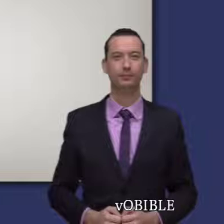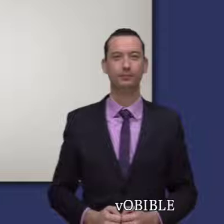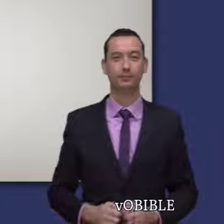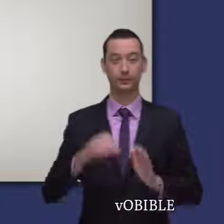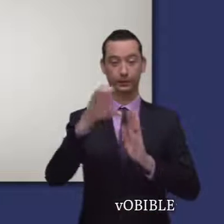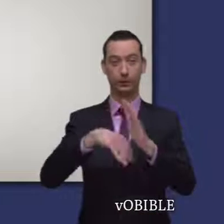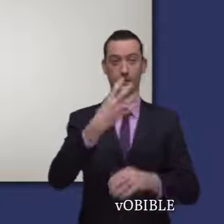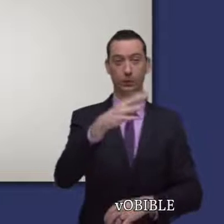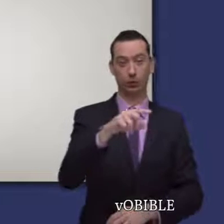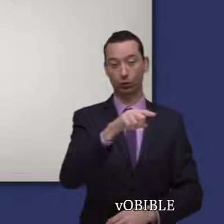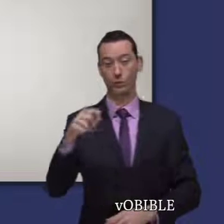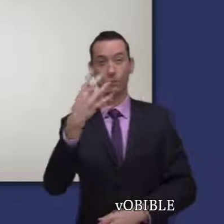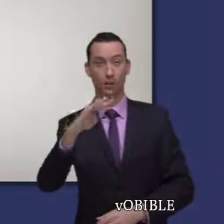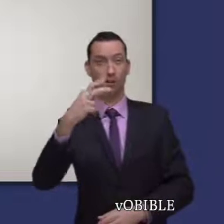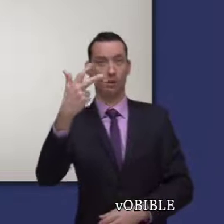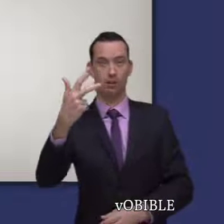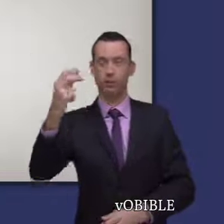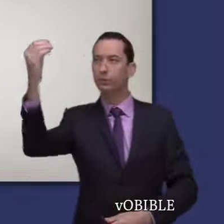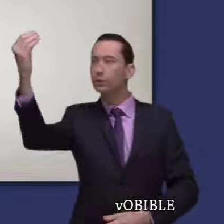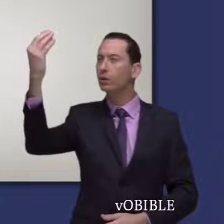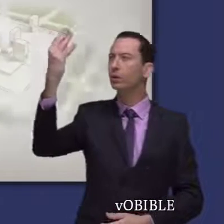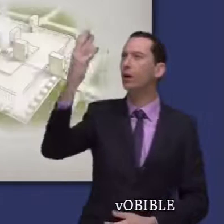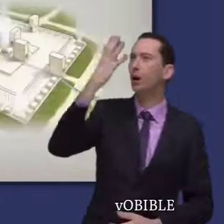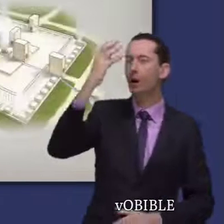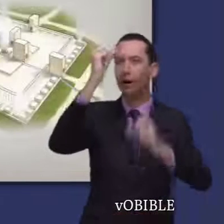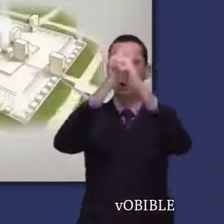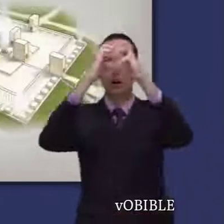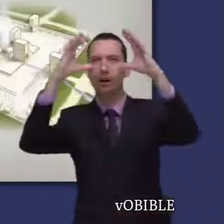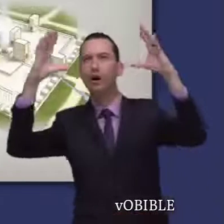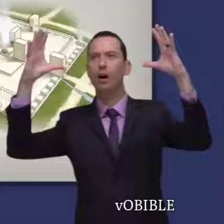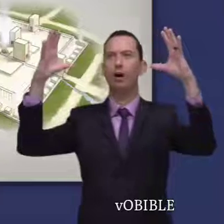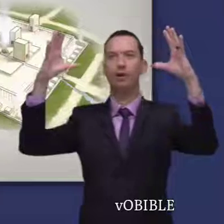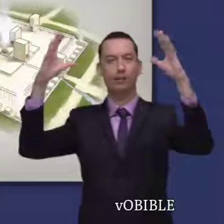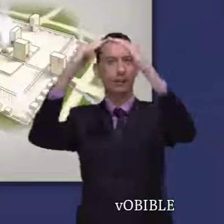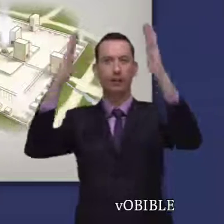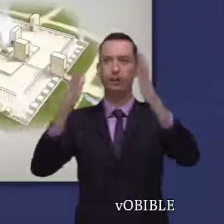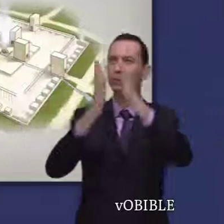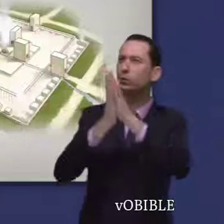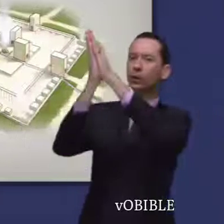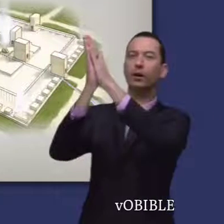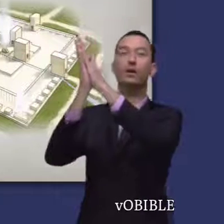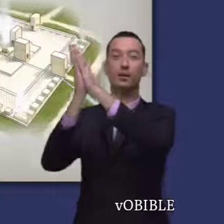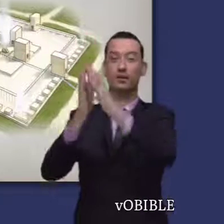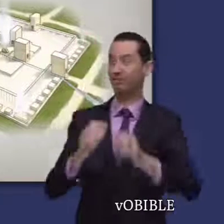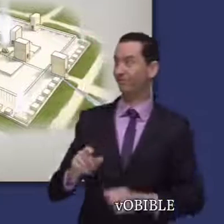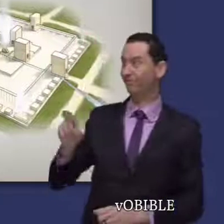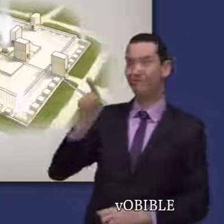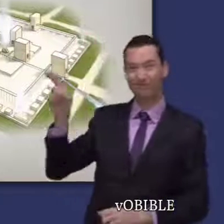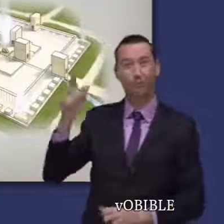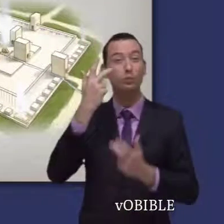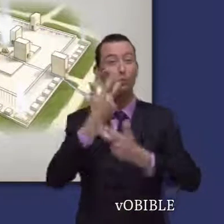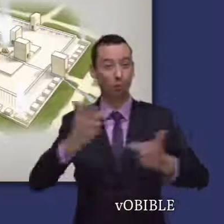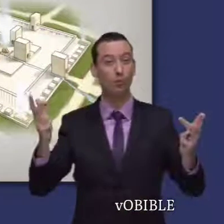In chapters 40 to 48, we read of Jehovah giving Ezekiel a vision of a temple. This vision